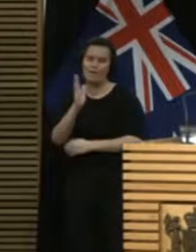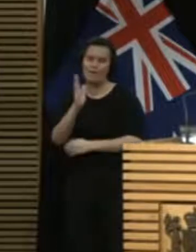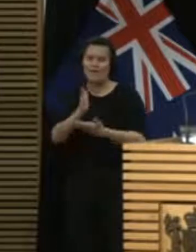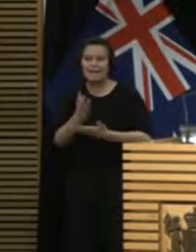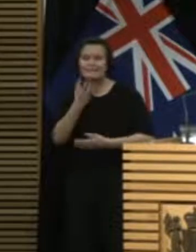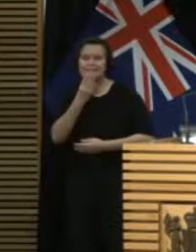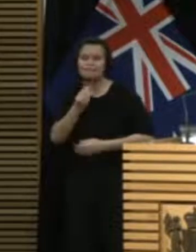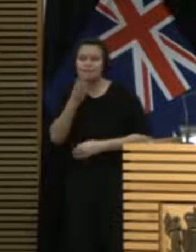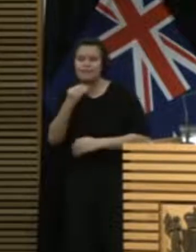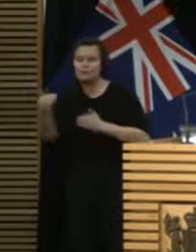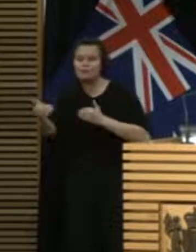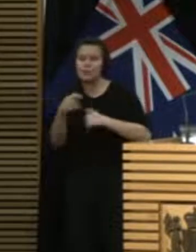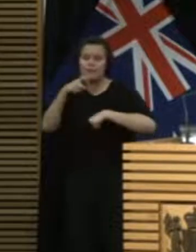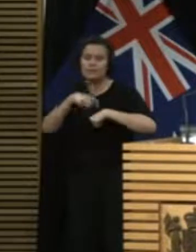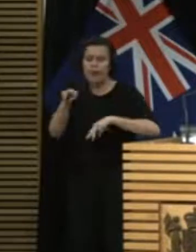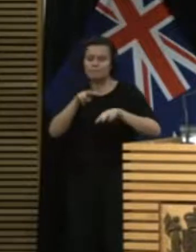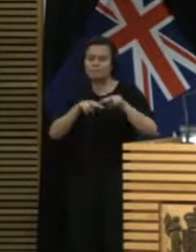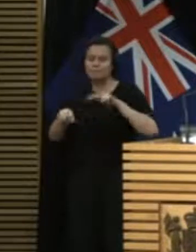increase in ICU